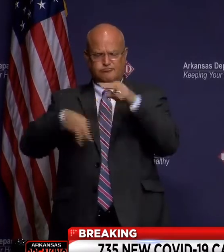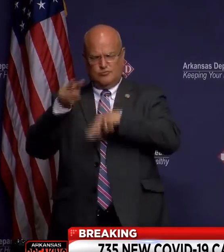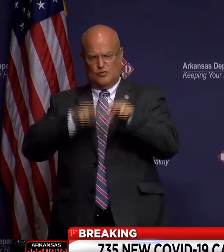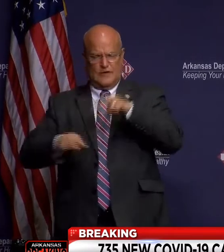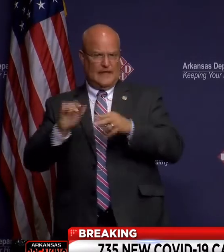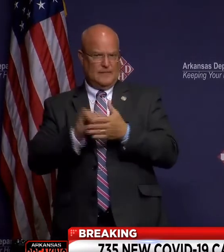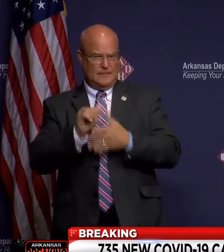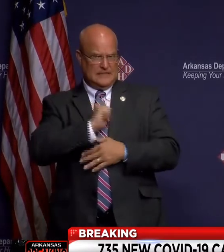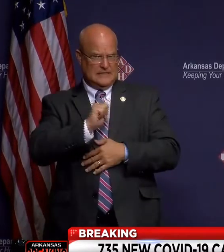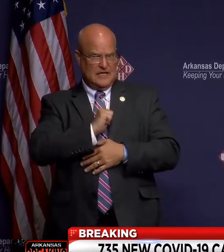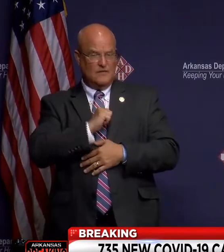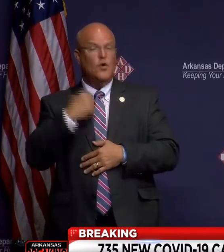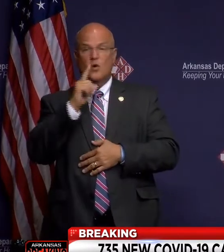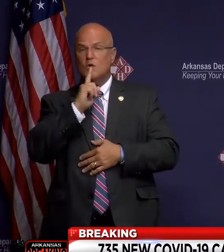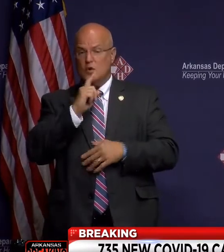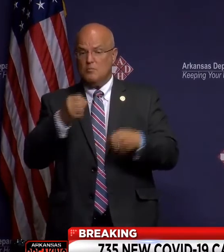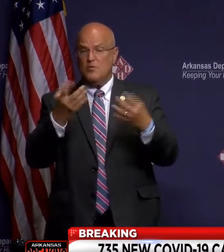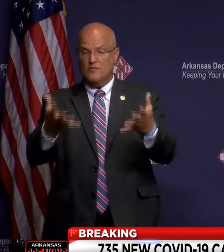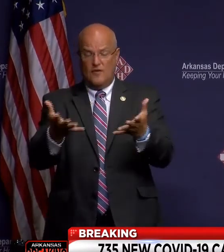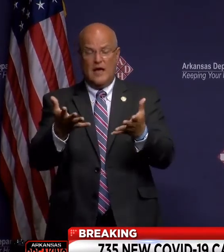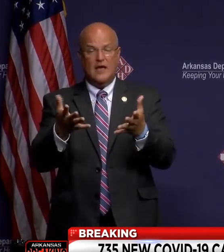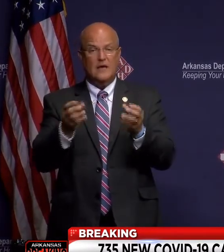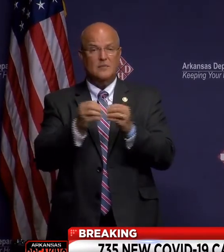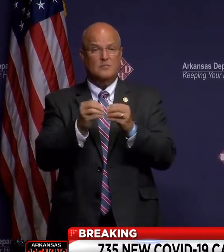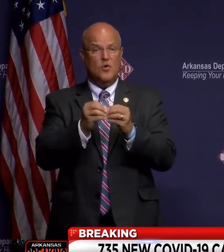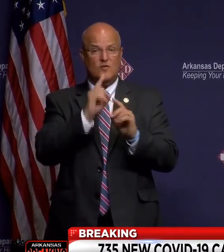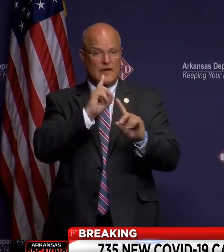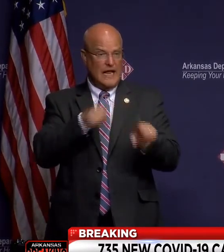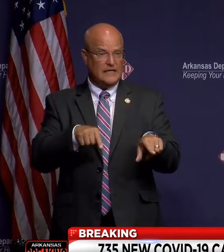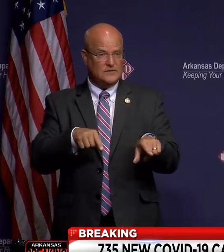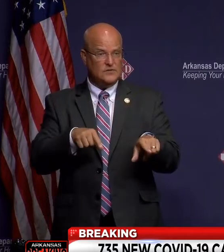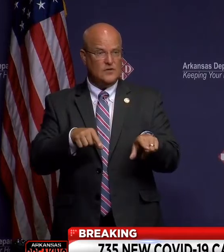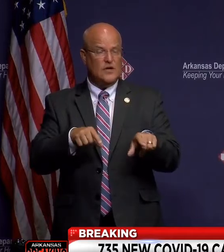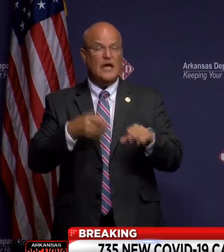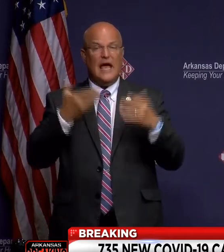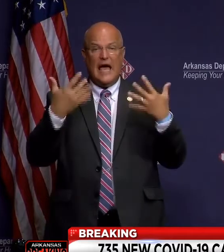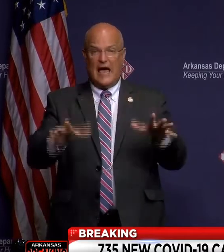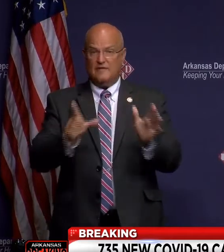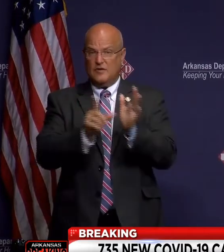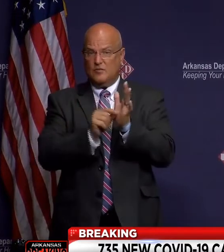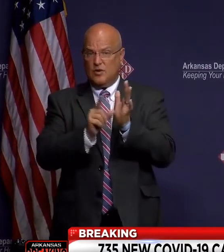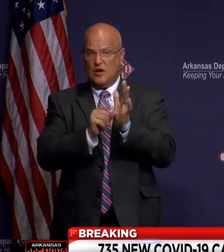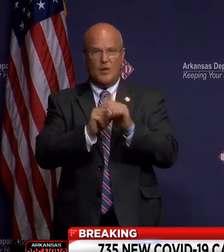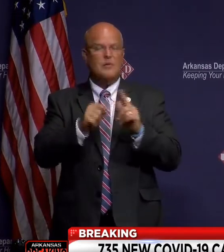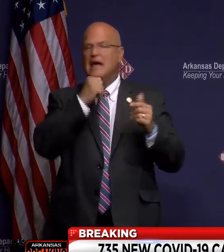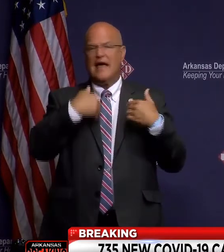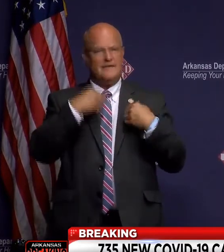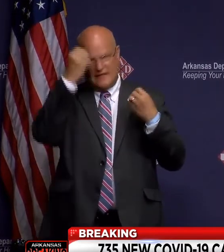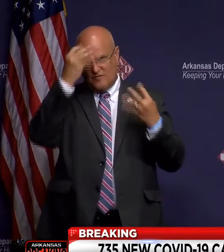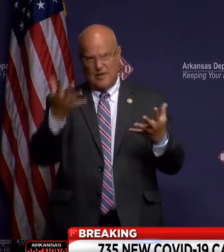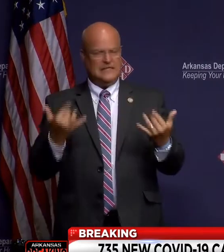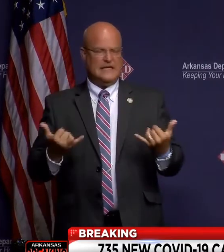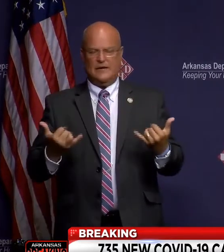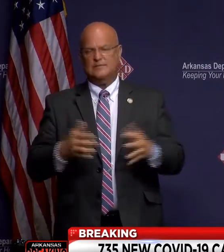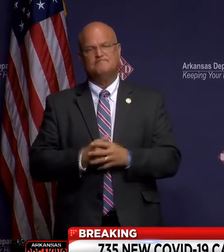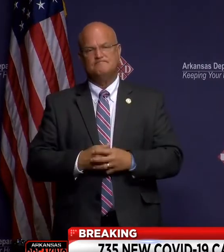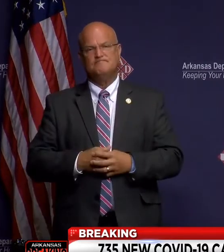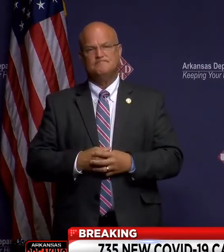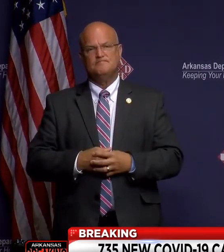that. We can certainly provide you with more of an answer after the press conference, but I don't have that information in front of